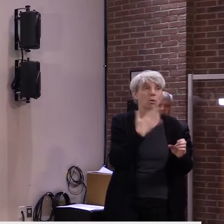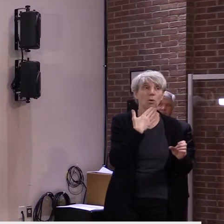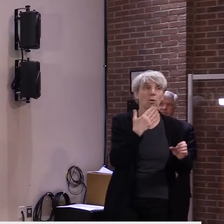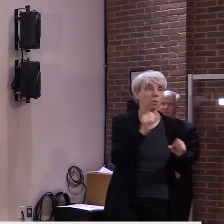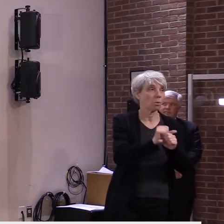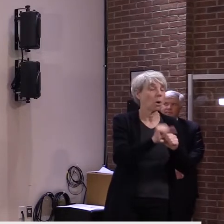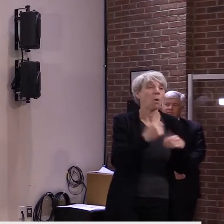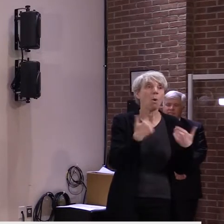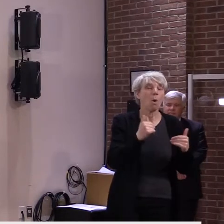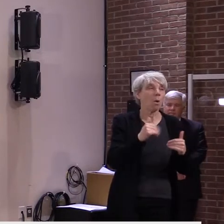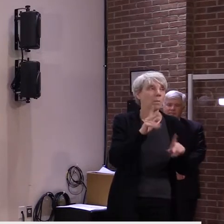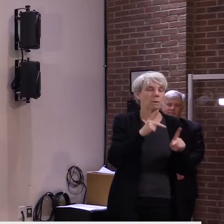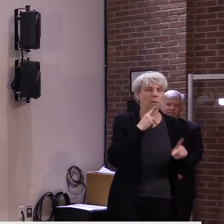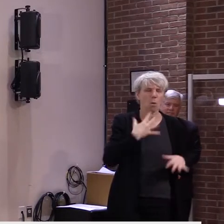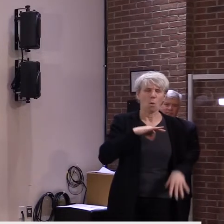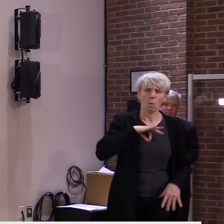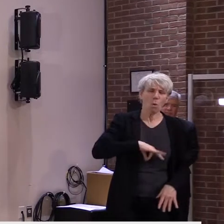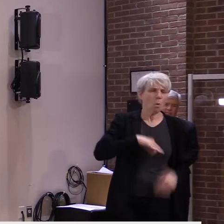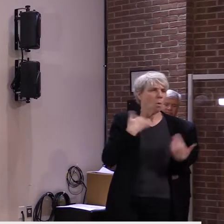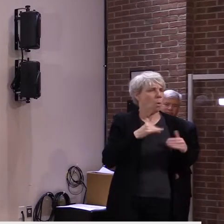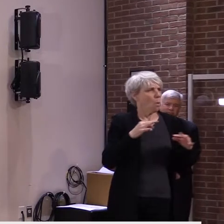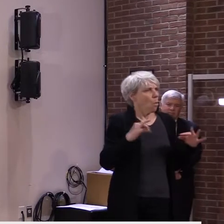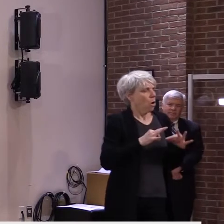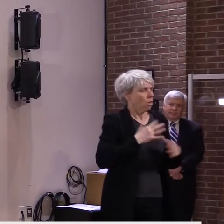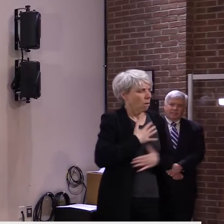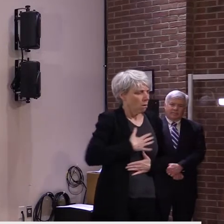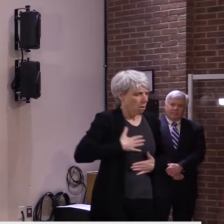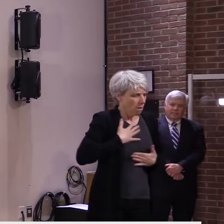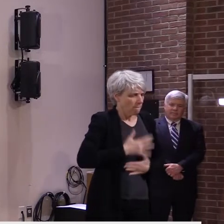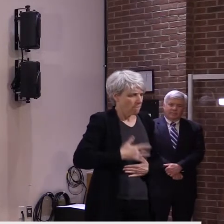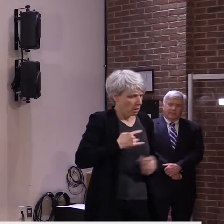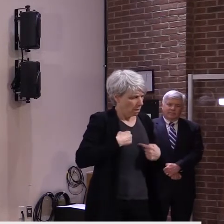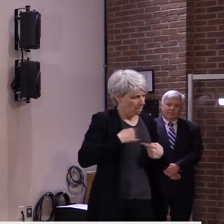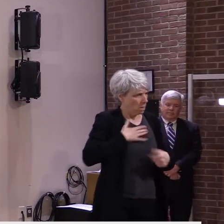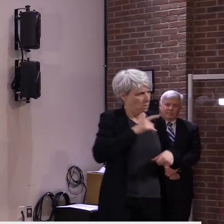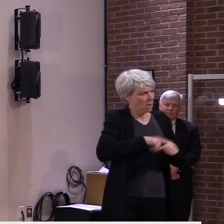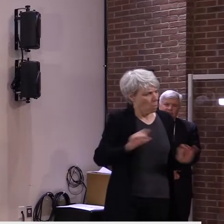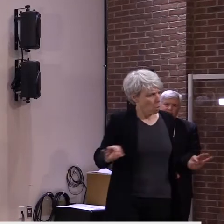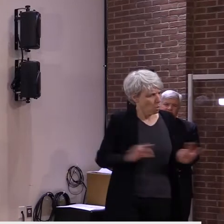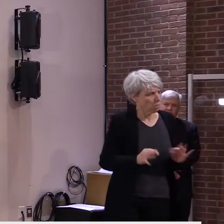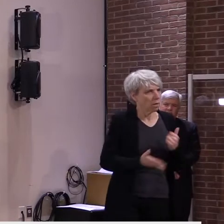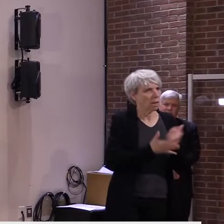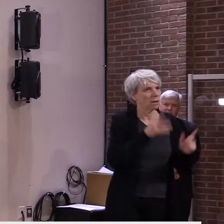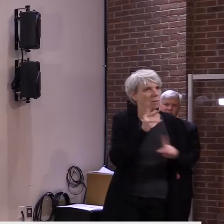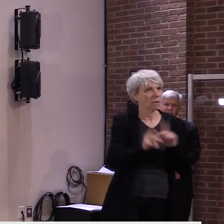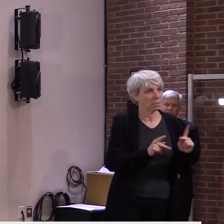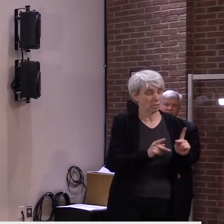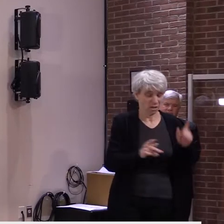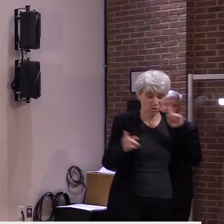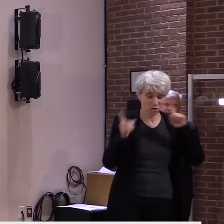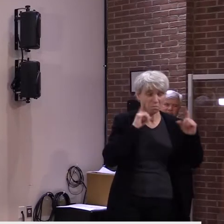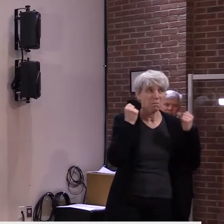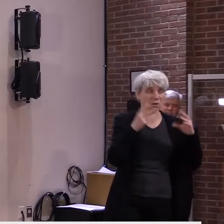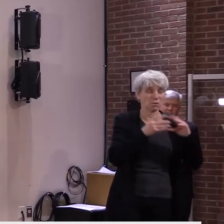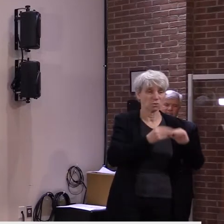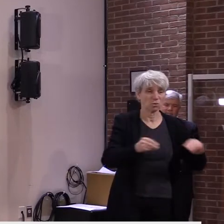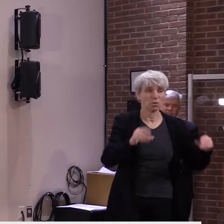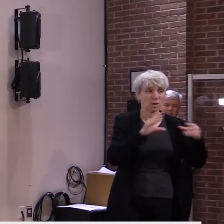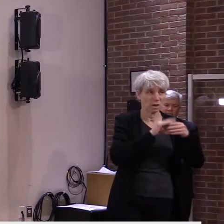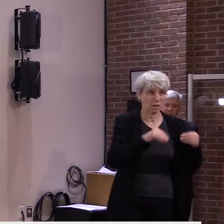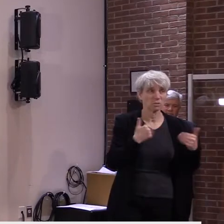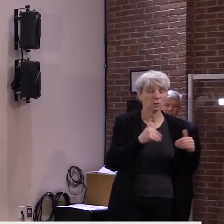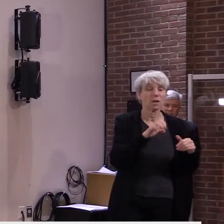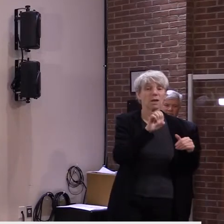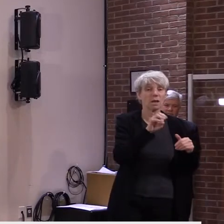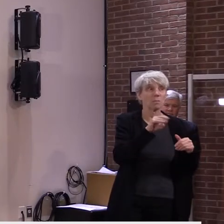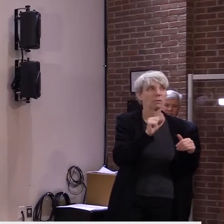talked to people all the time about this, and it would be gratifying not only to the EMS workforce